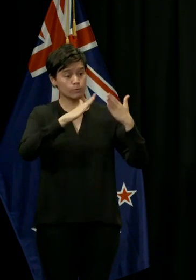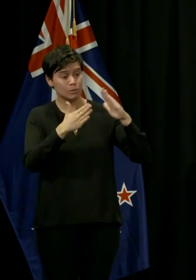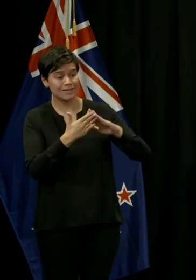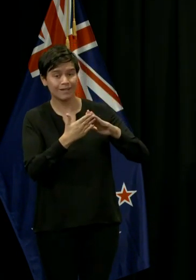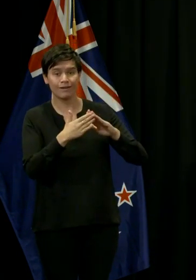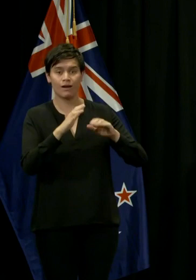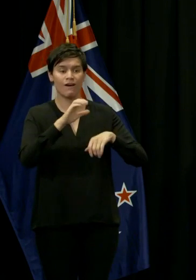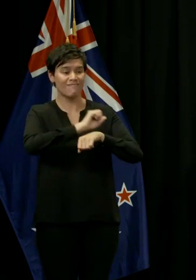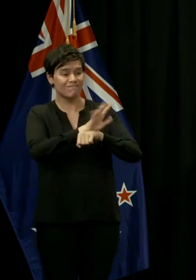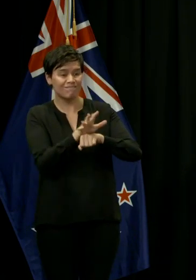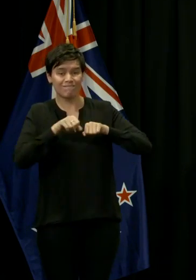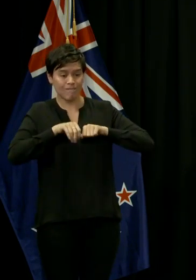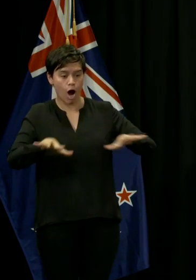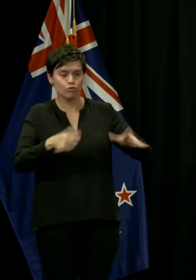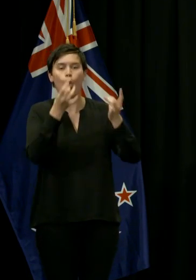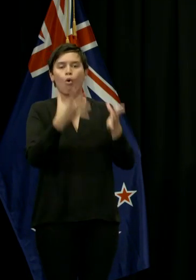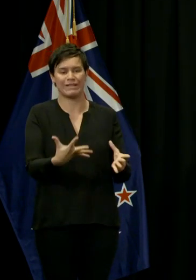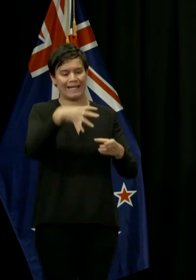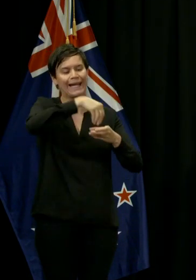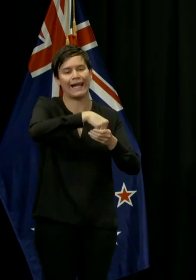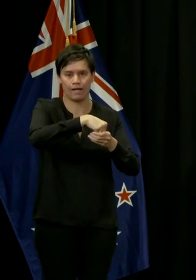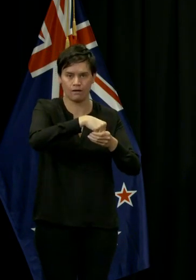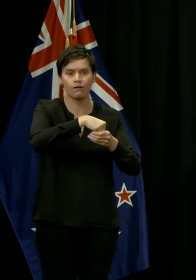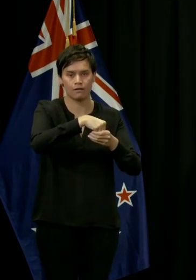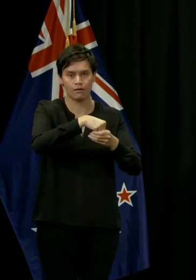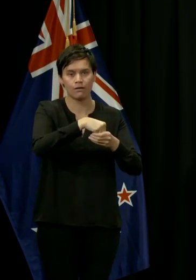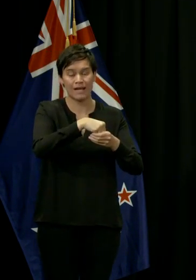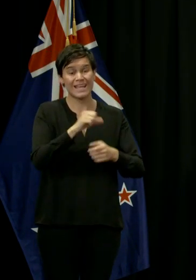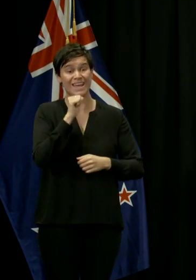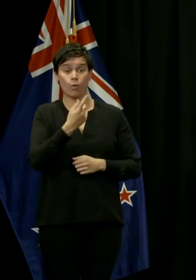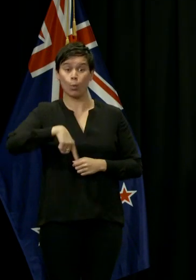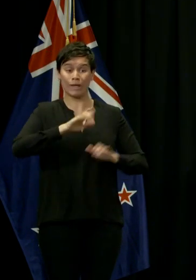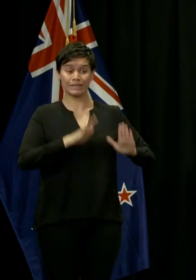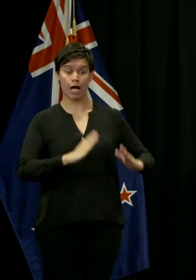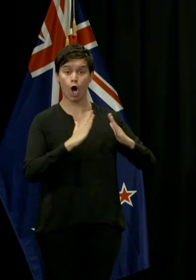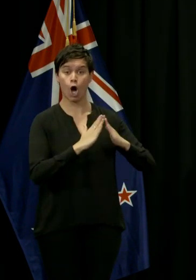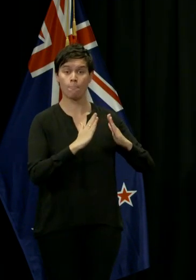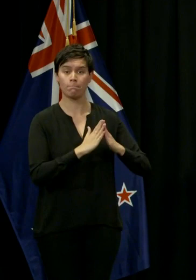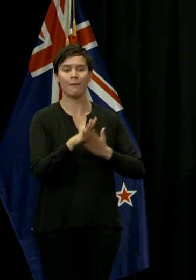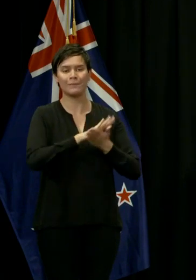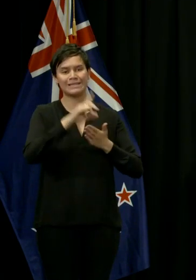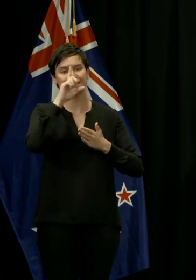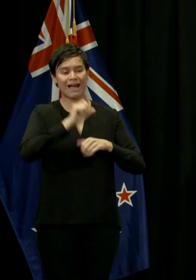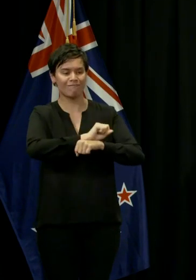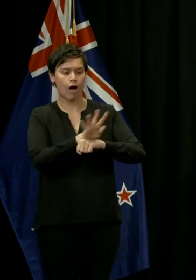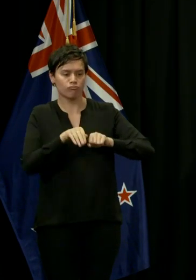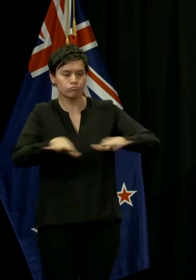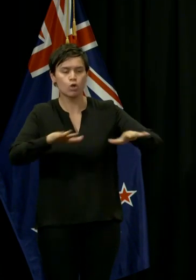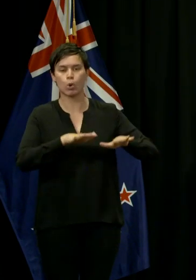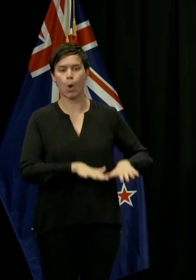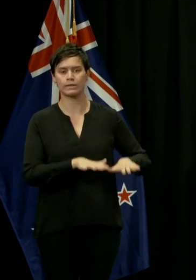But these new measures can slow the virus down and prevent our health system from being overwhelmed and ultimately save